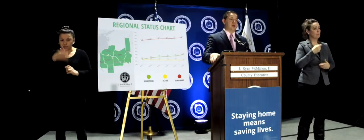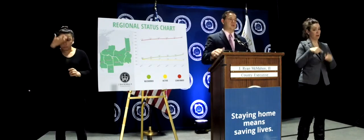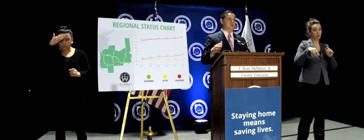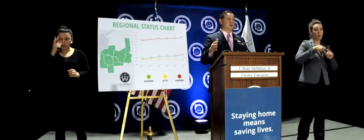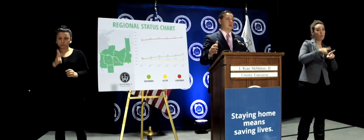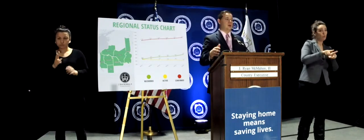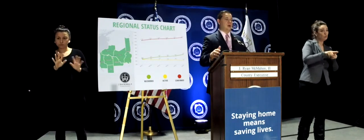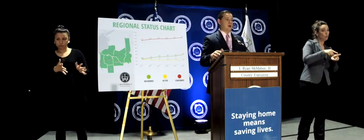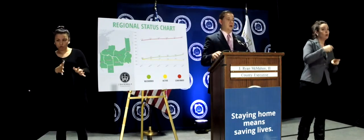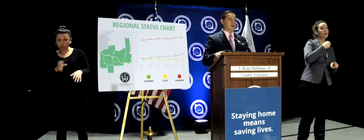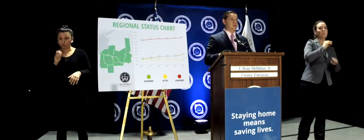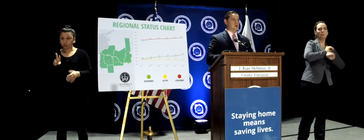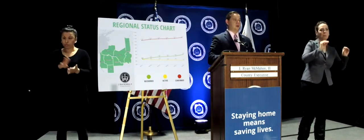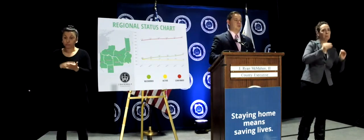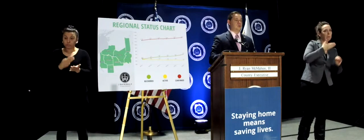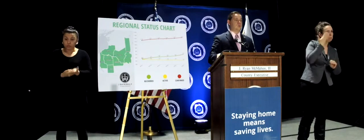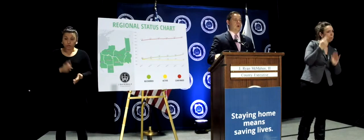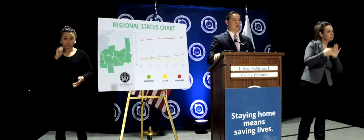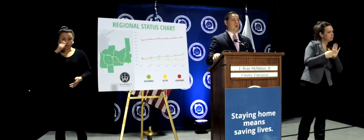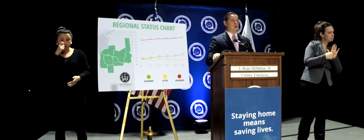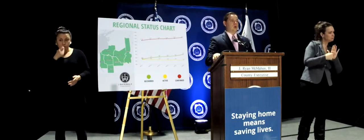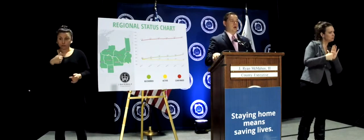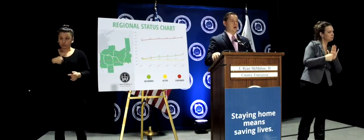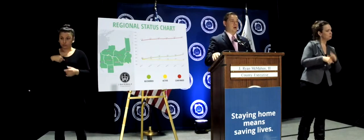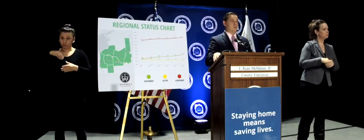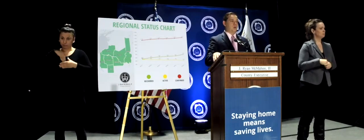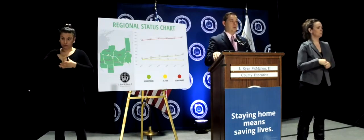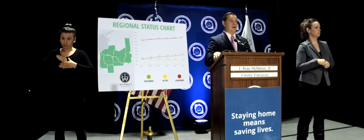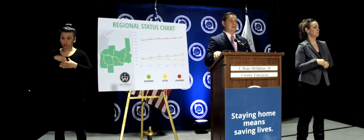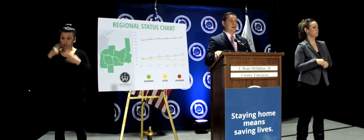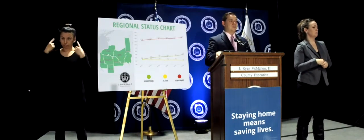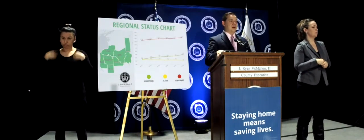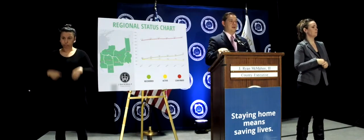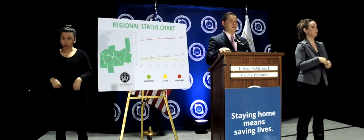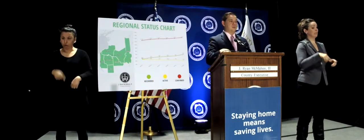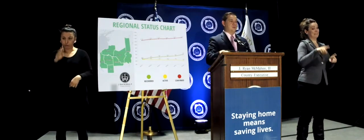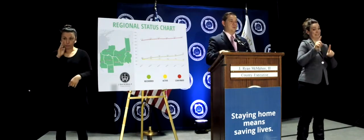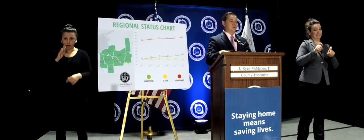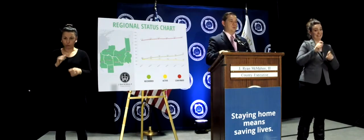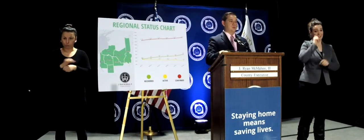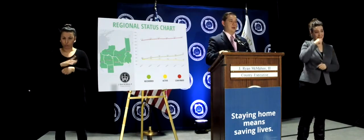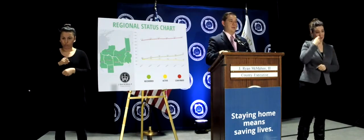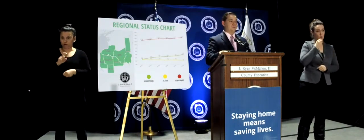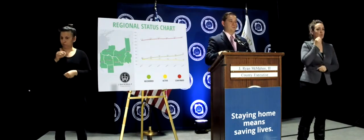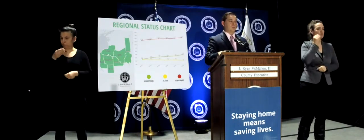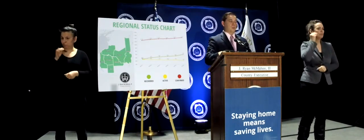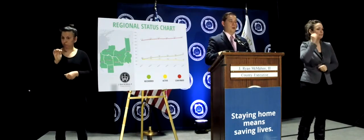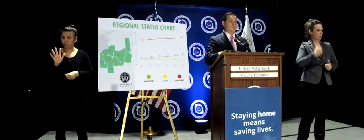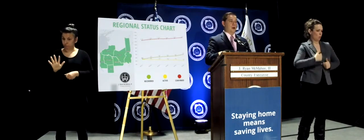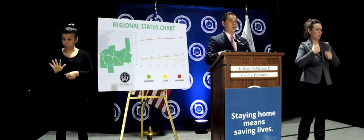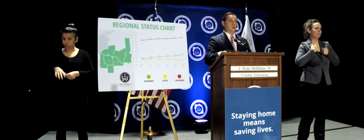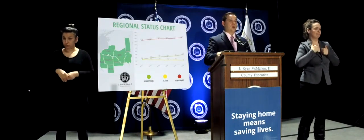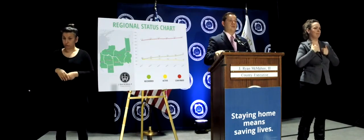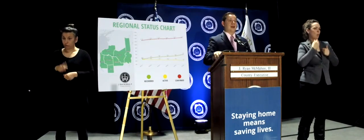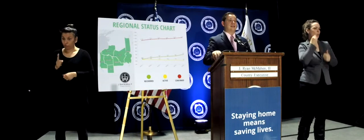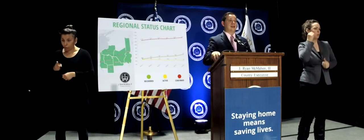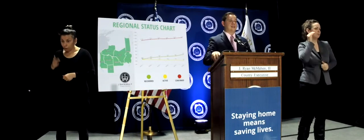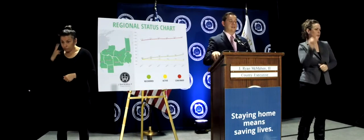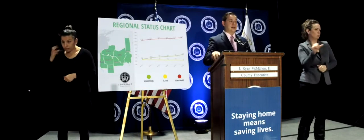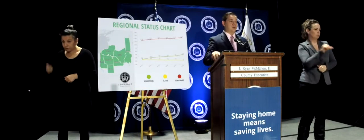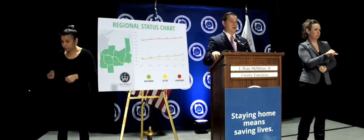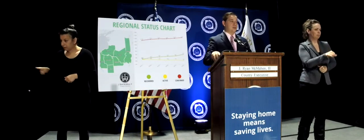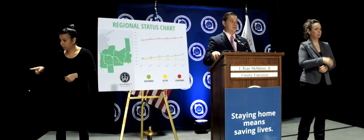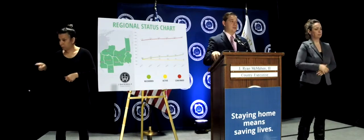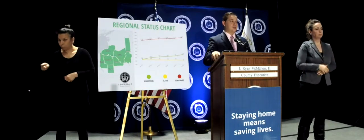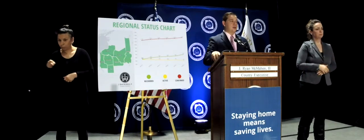of the strategy. It started to work, where we've identified some individuals that probably wouldn't have gotten